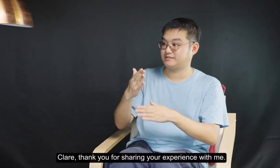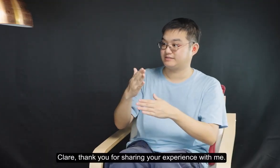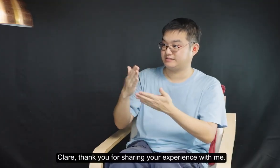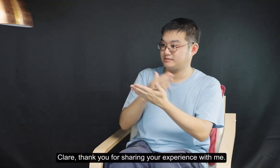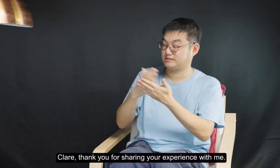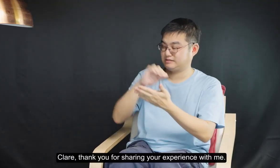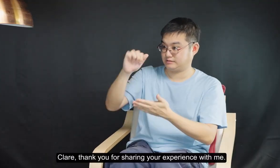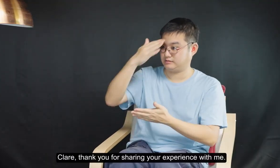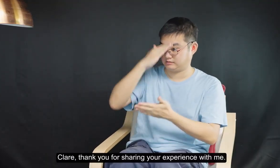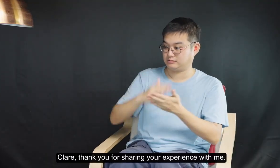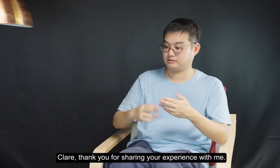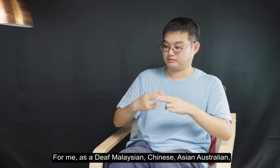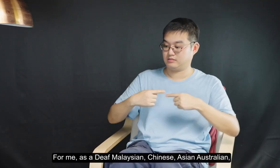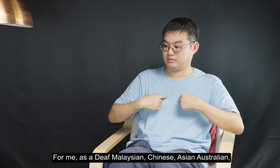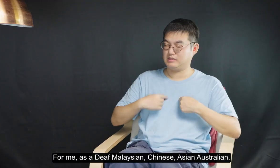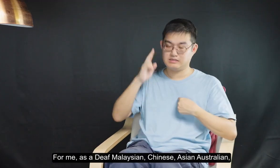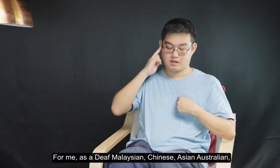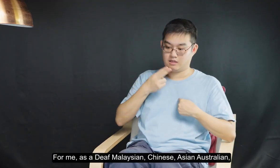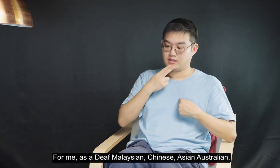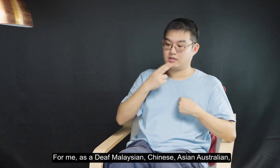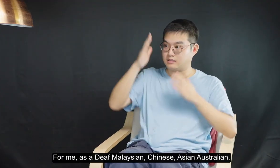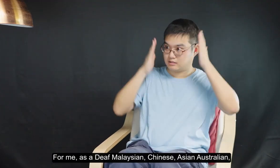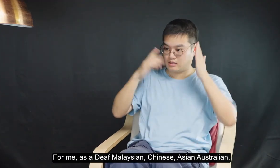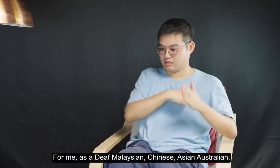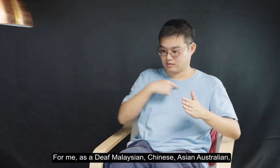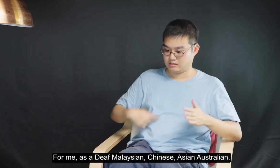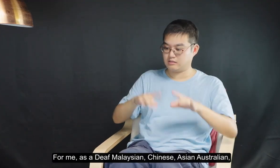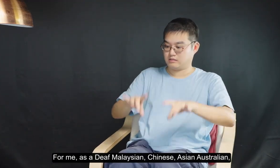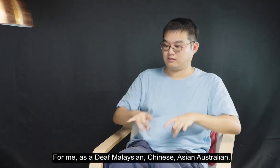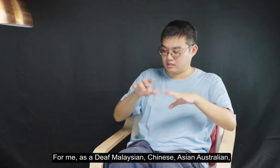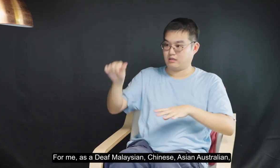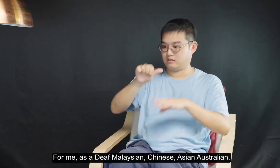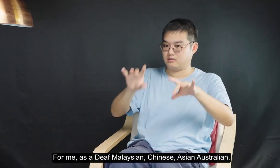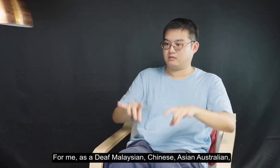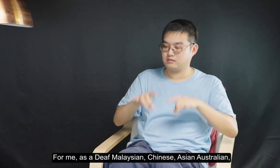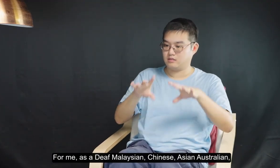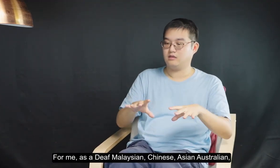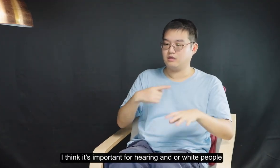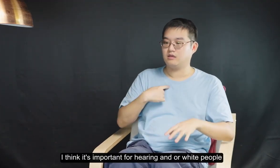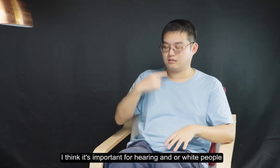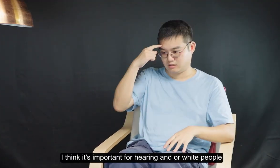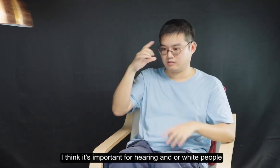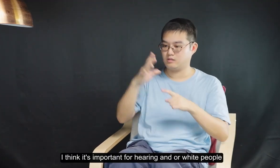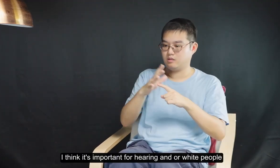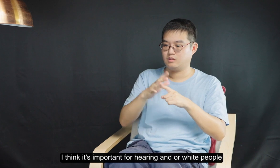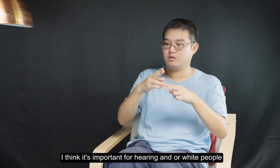sharing your experience with me. For me, as a deaf Malaysian, Chinese, Asian Australian, I think it's important